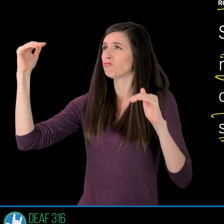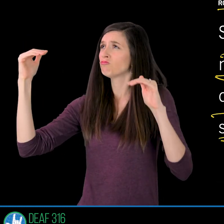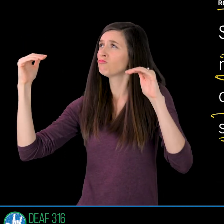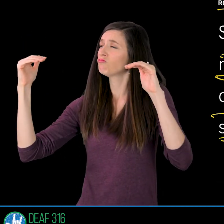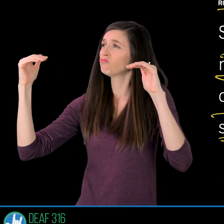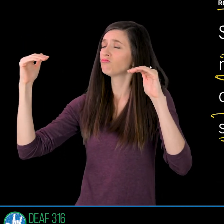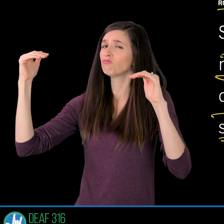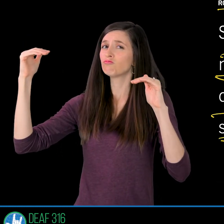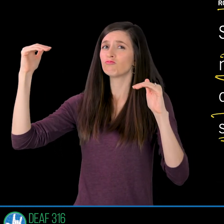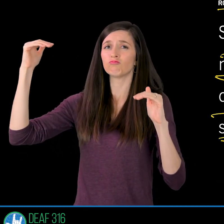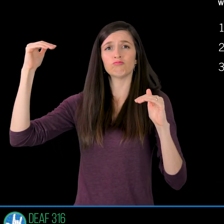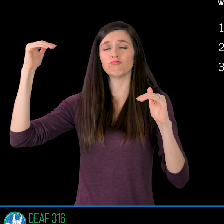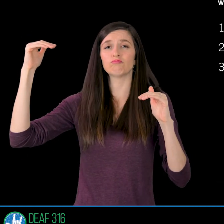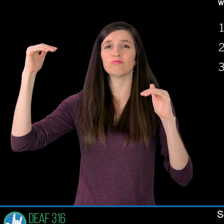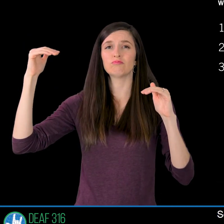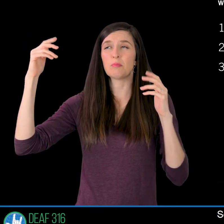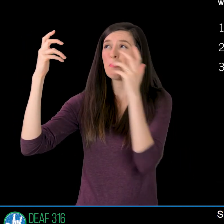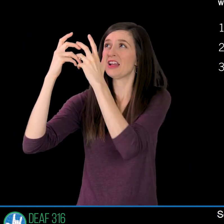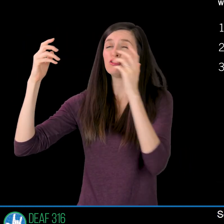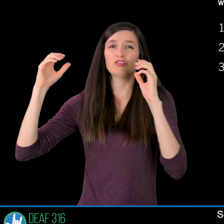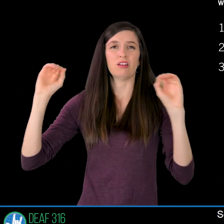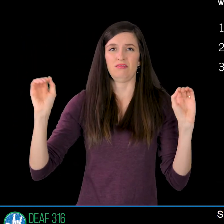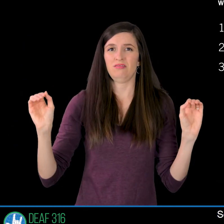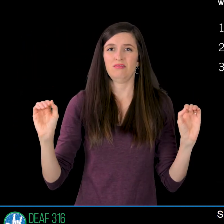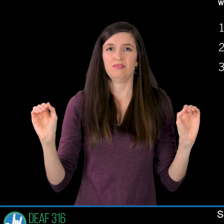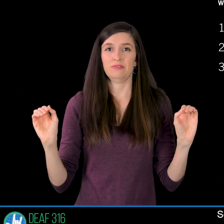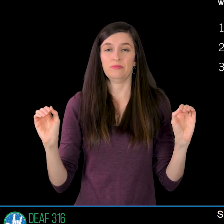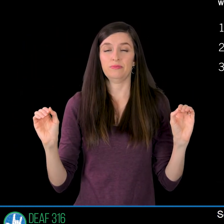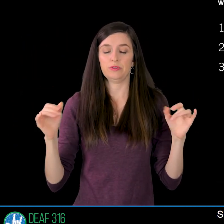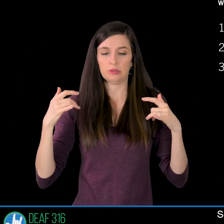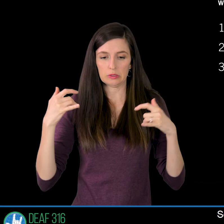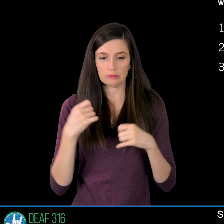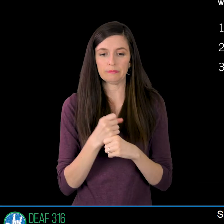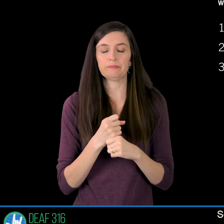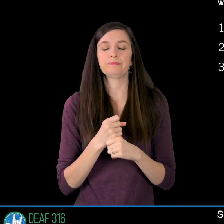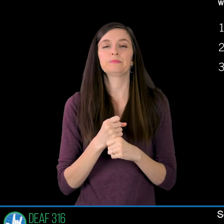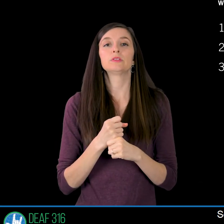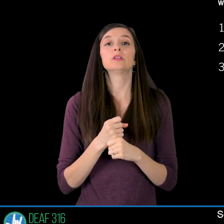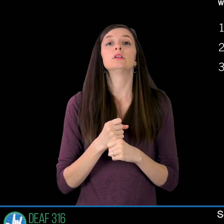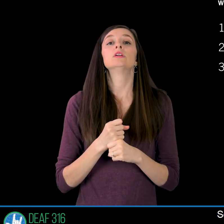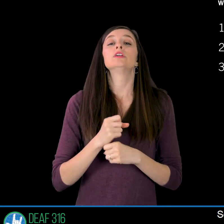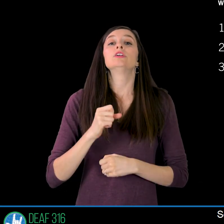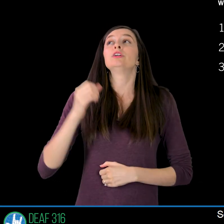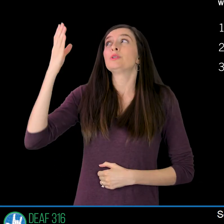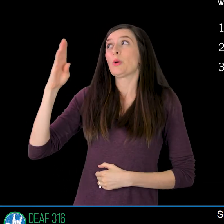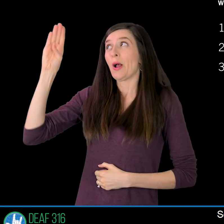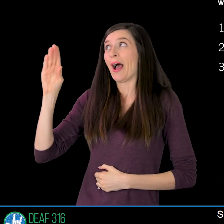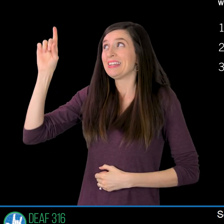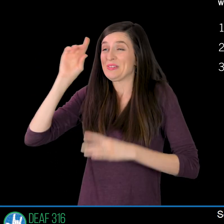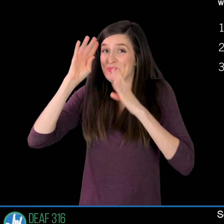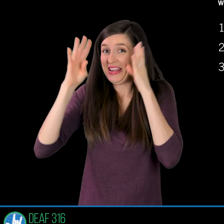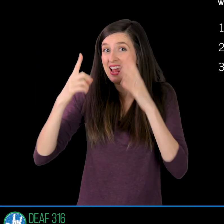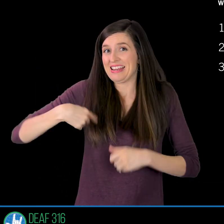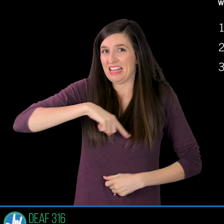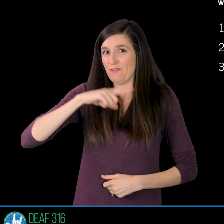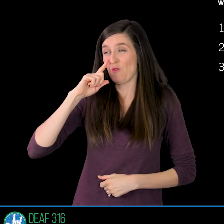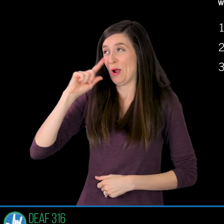the glory of God. So now we sum up. God created us for his